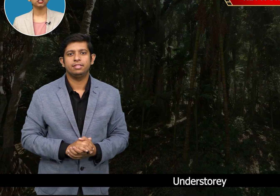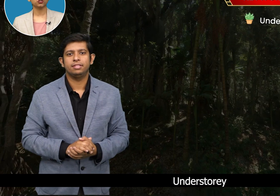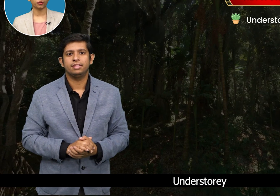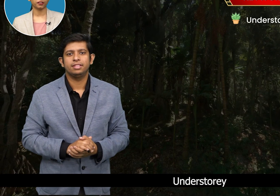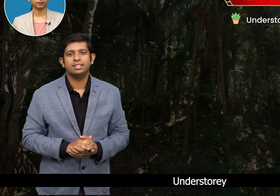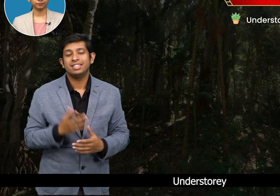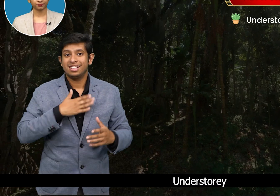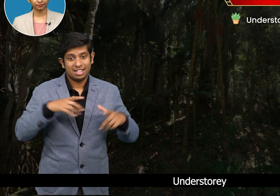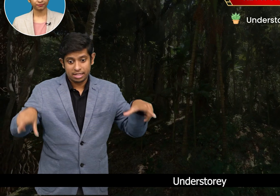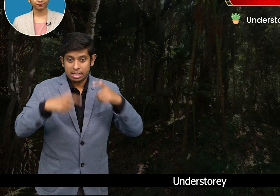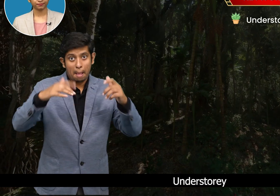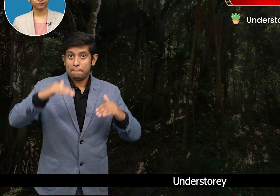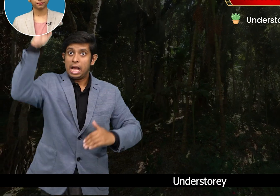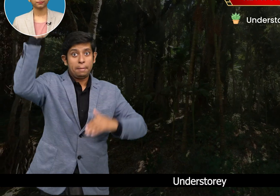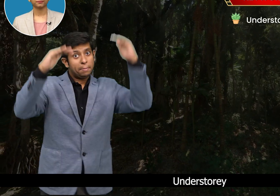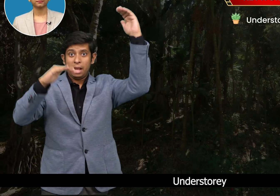understory.